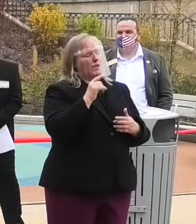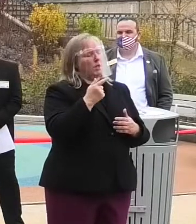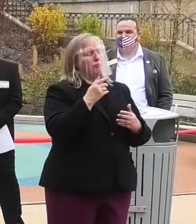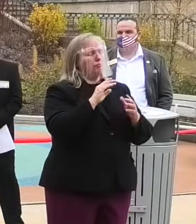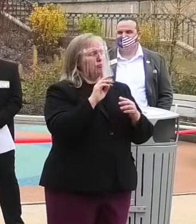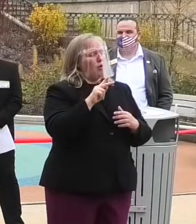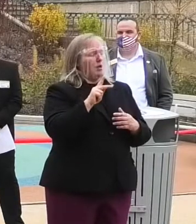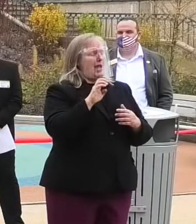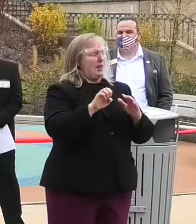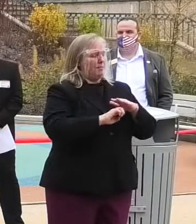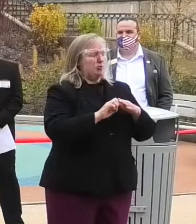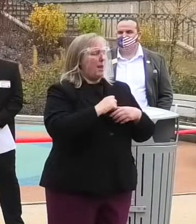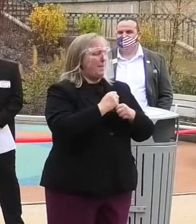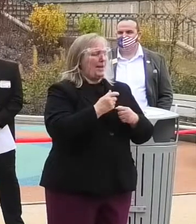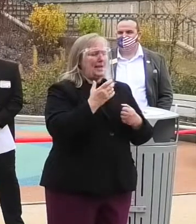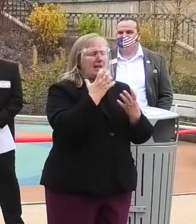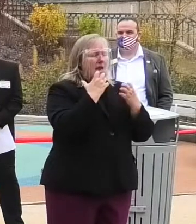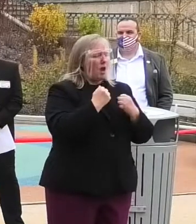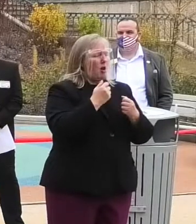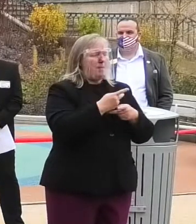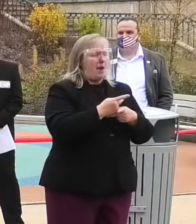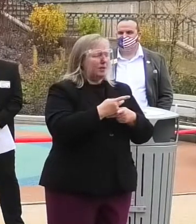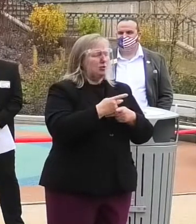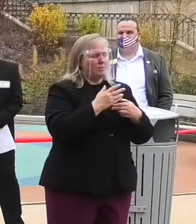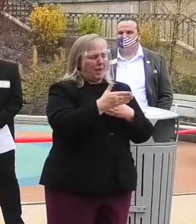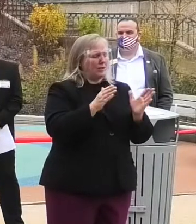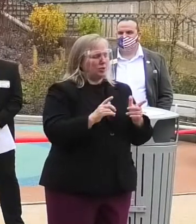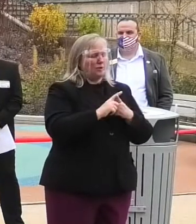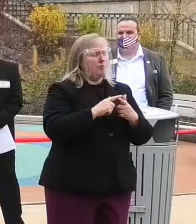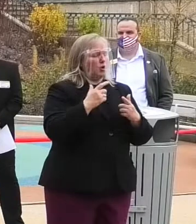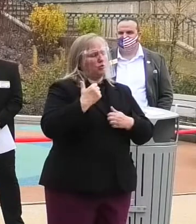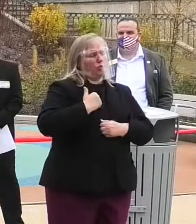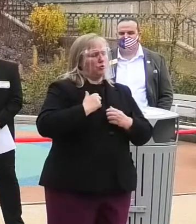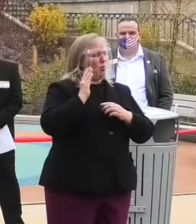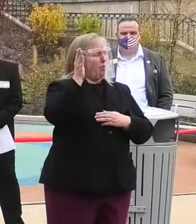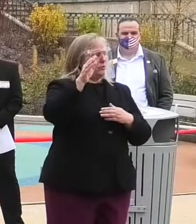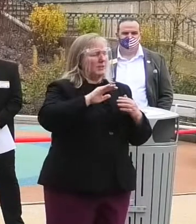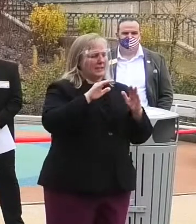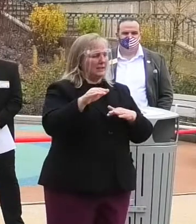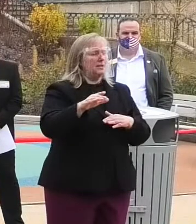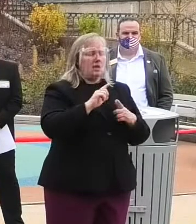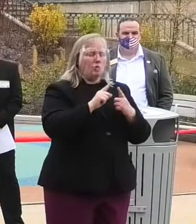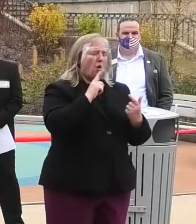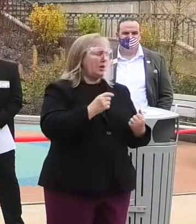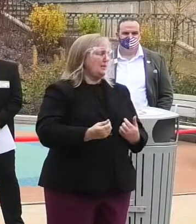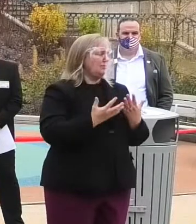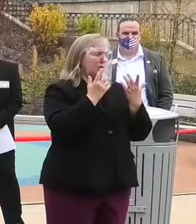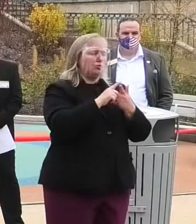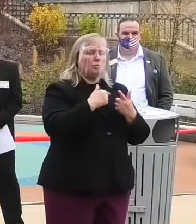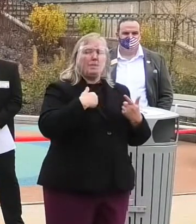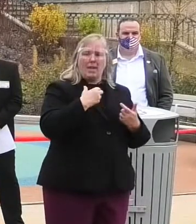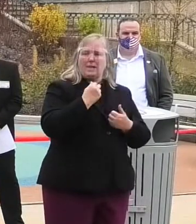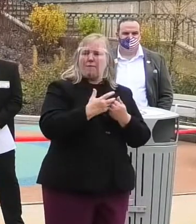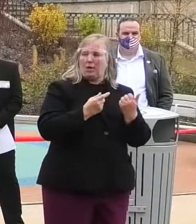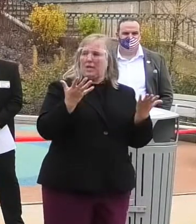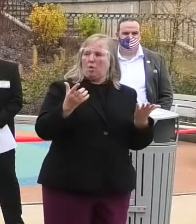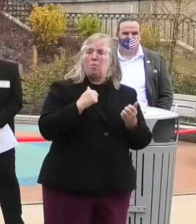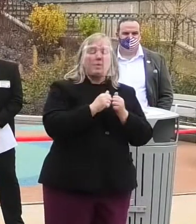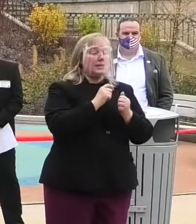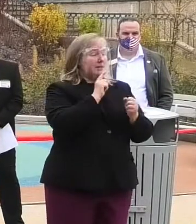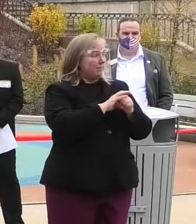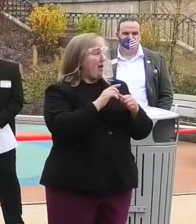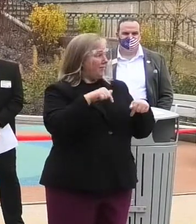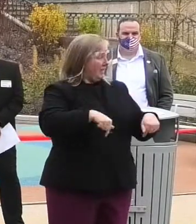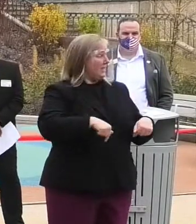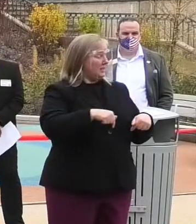soldiers overseas, and too many more activities to list. You are an inspiration to me and to everyone here. And with the dedication of